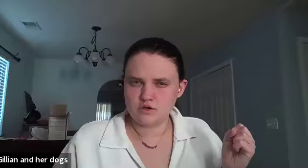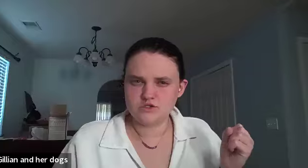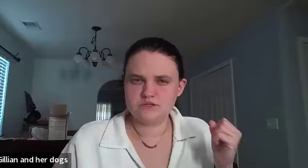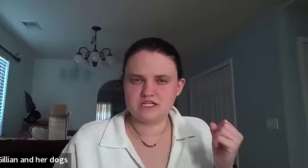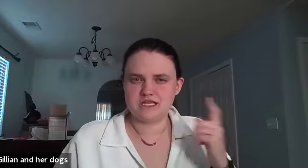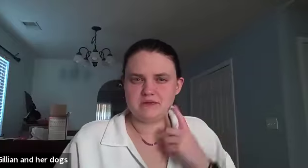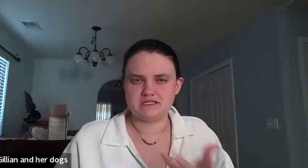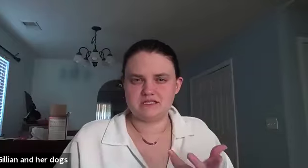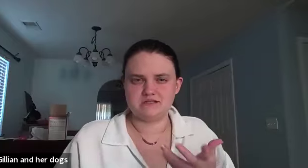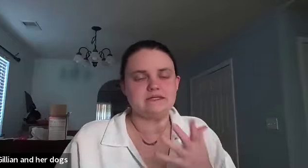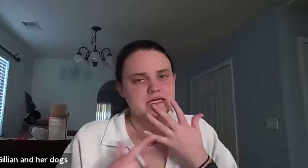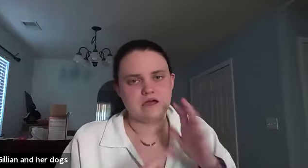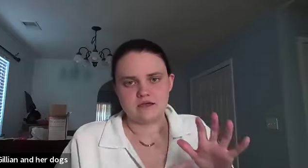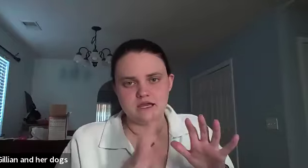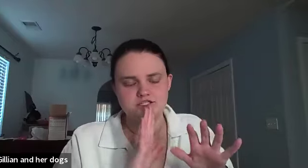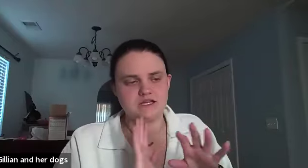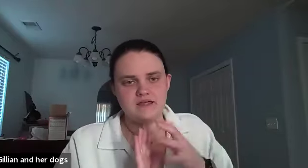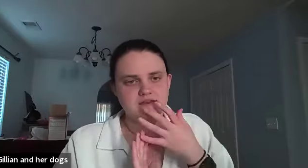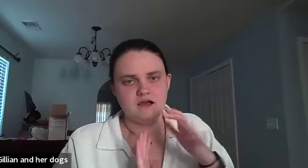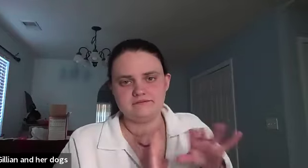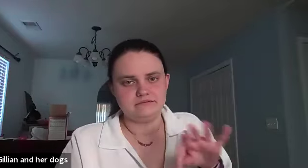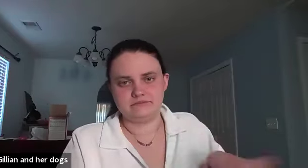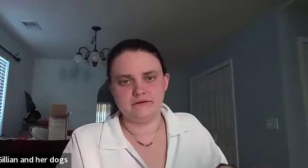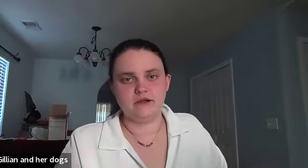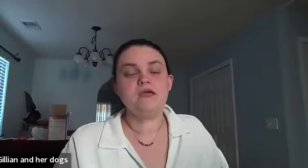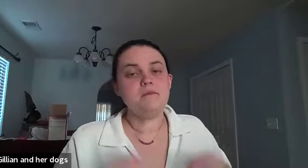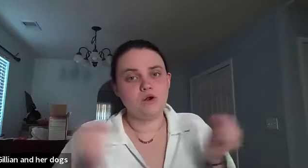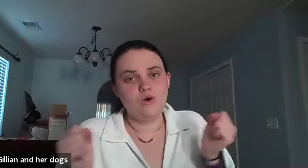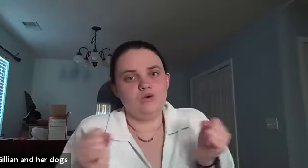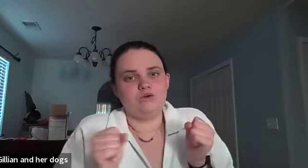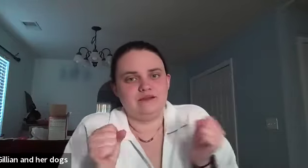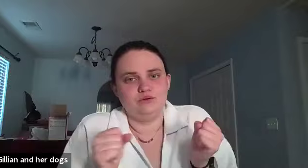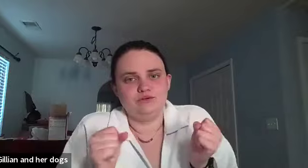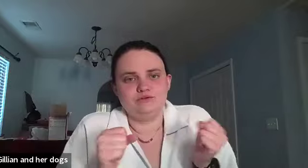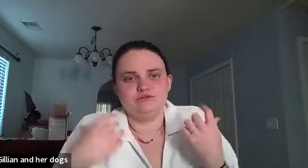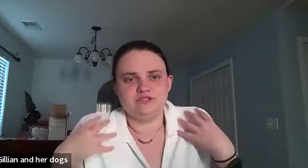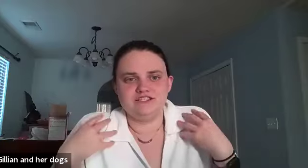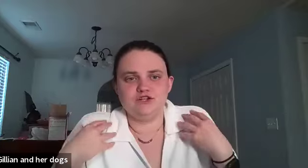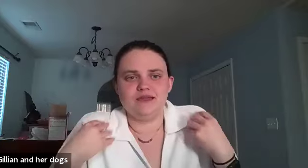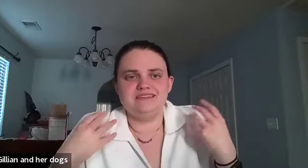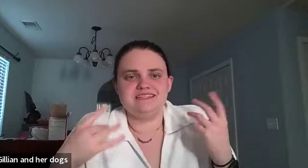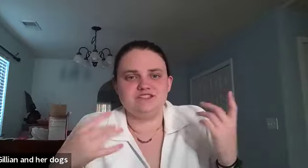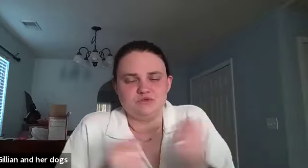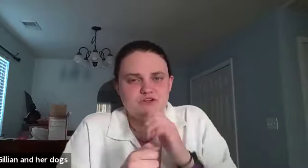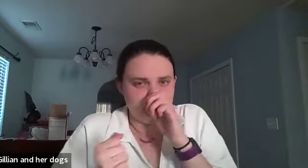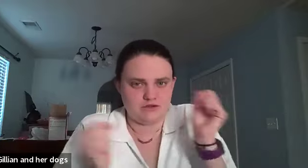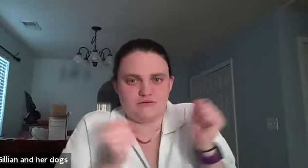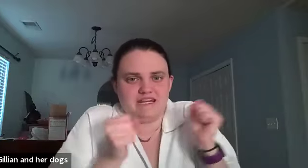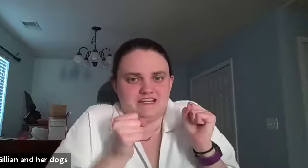sense almost because like it makes sense. Besides hot, actually. I lied. Hot, we don't know. But cold, like whoo, your instinct is when you're cold is already to